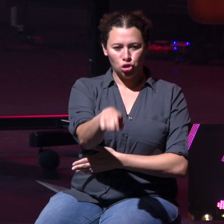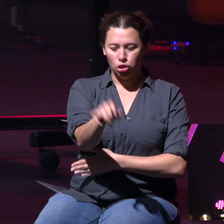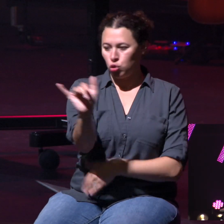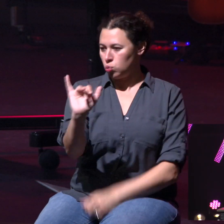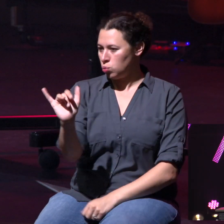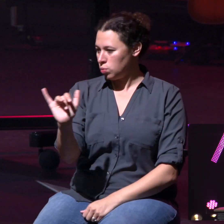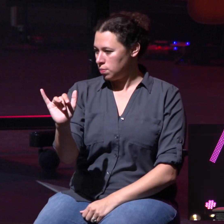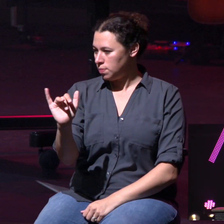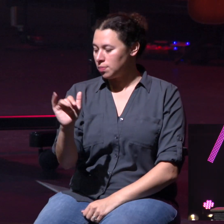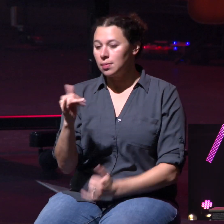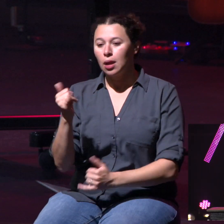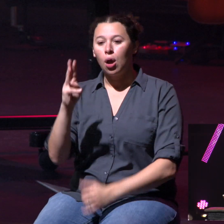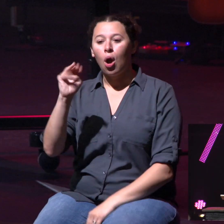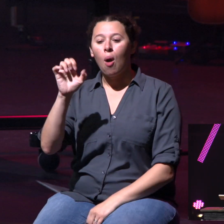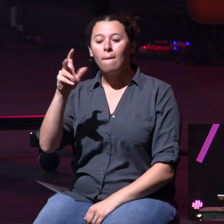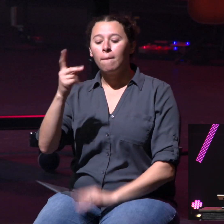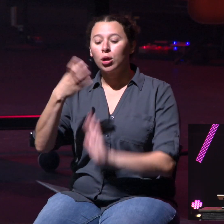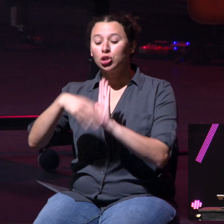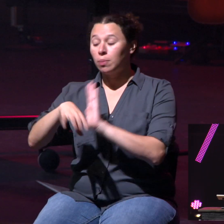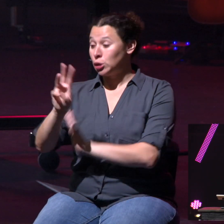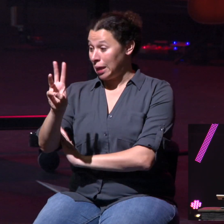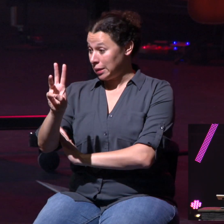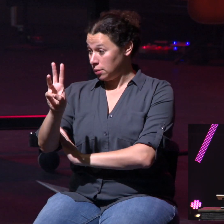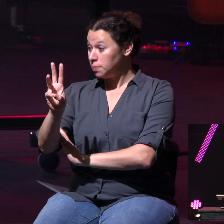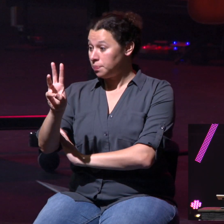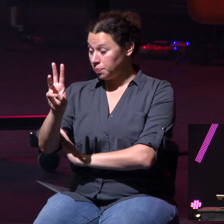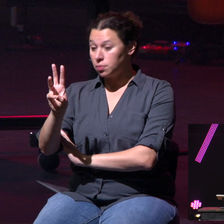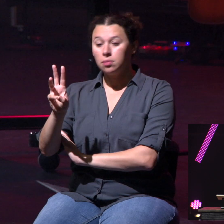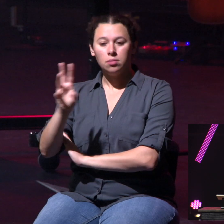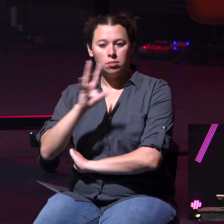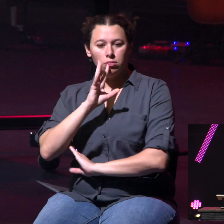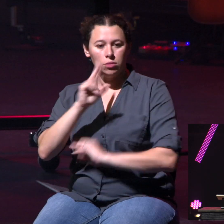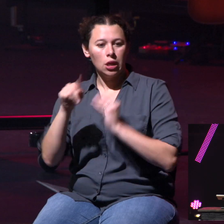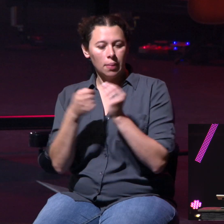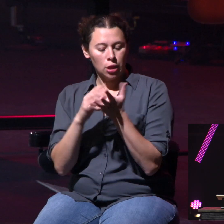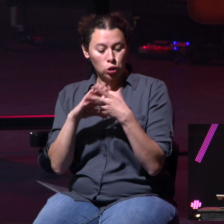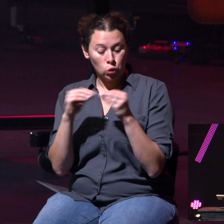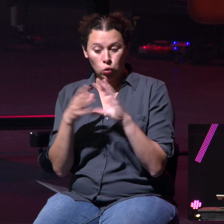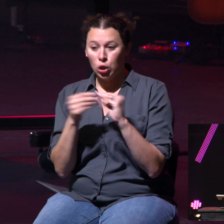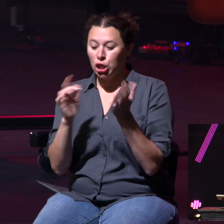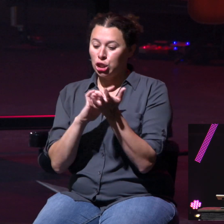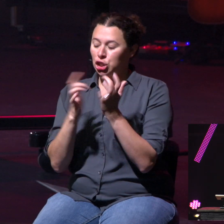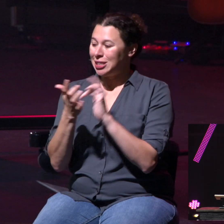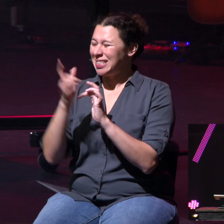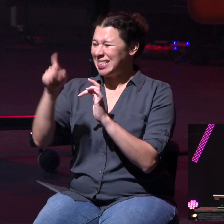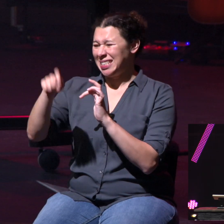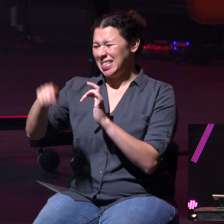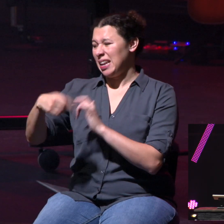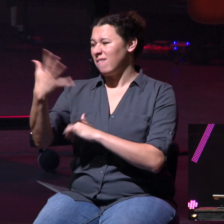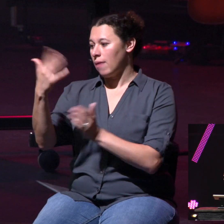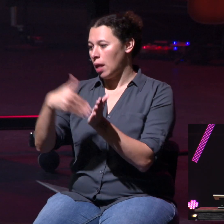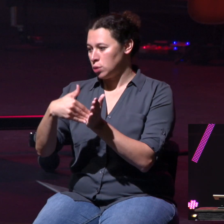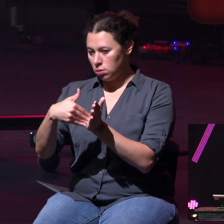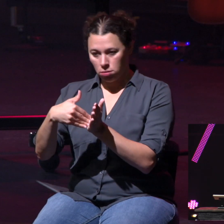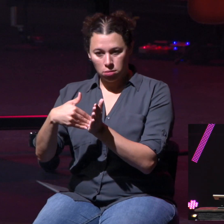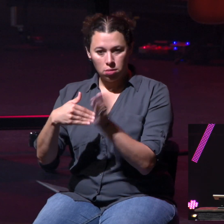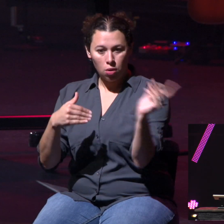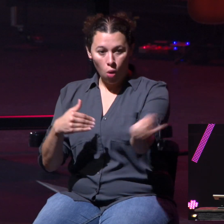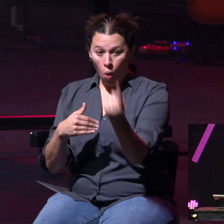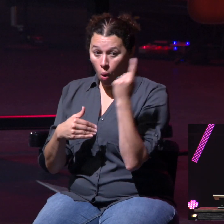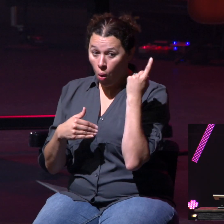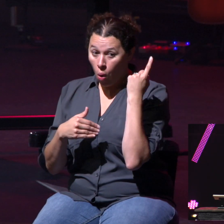Mark chapter 6. We're going to look at the story of Jesus feeding the 5,000. Now, this is the only miracle that happens in all